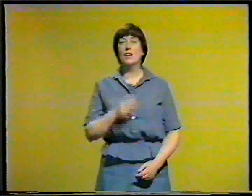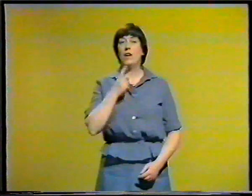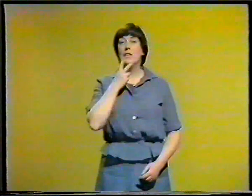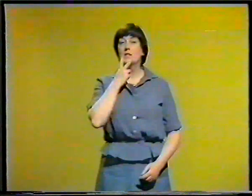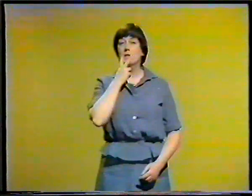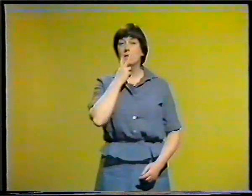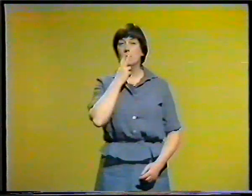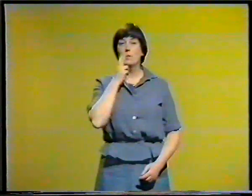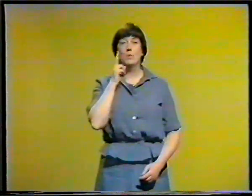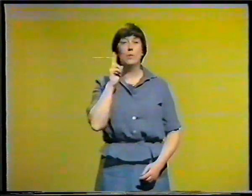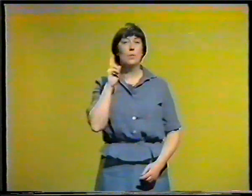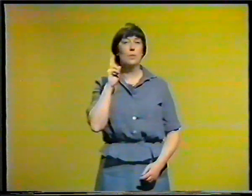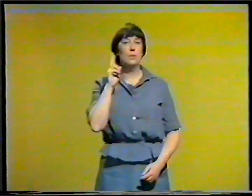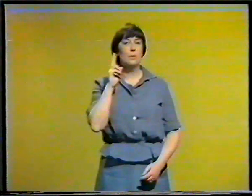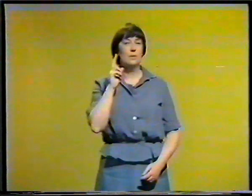Cigarettes.